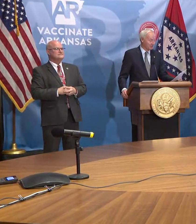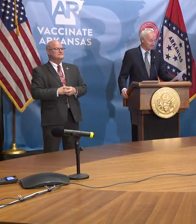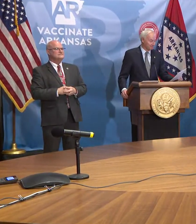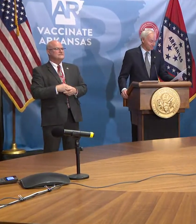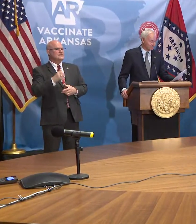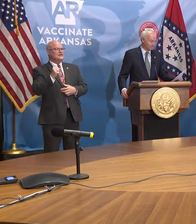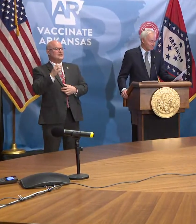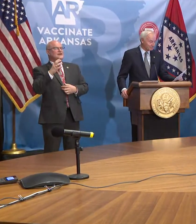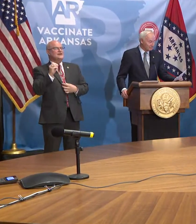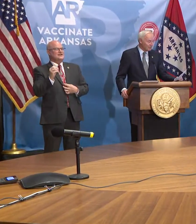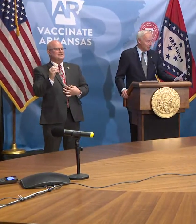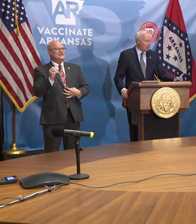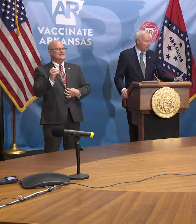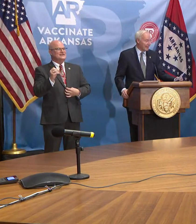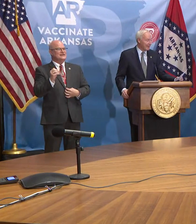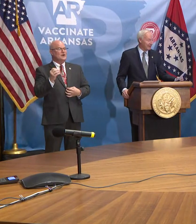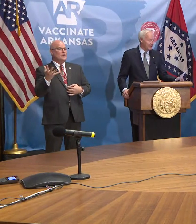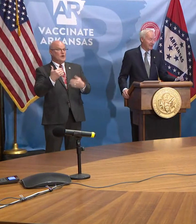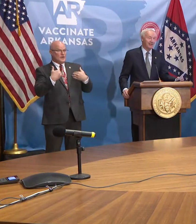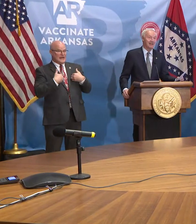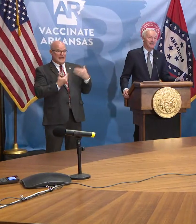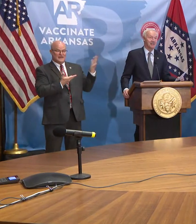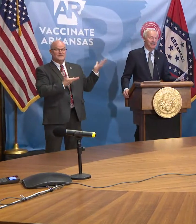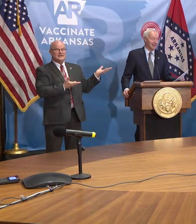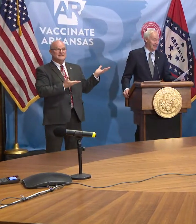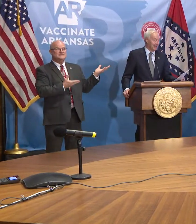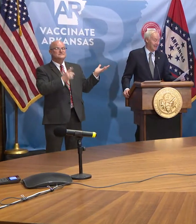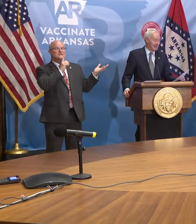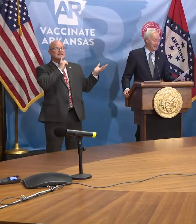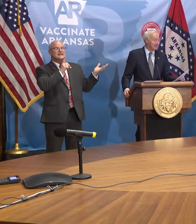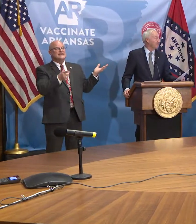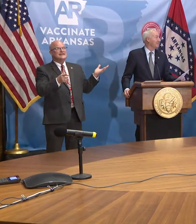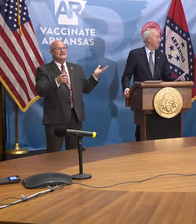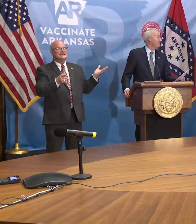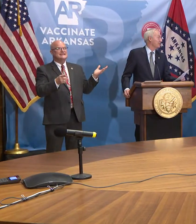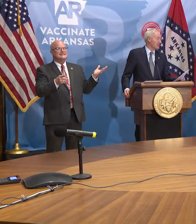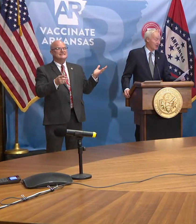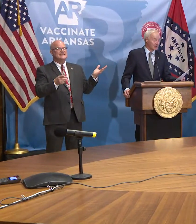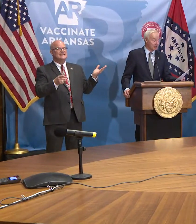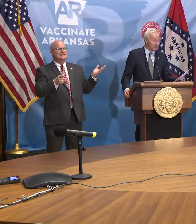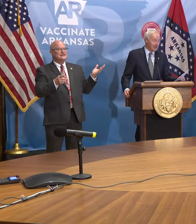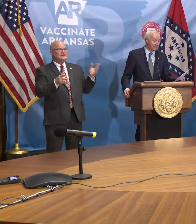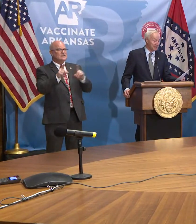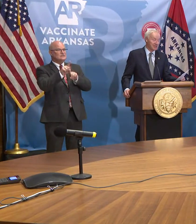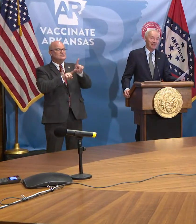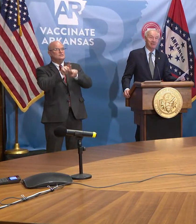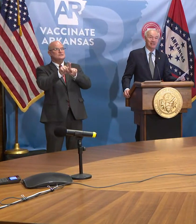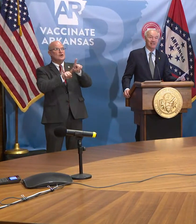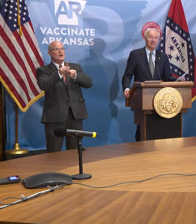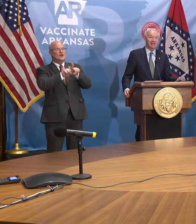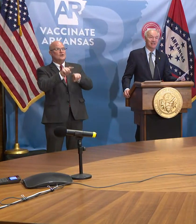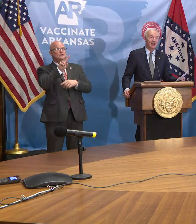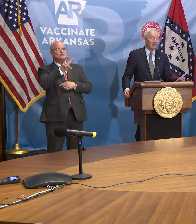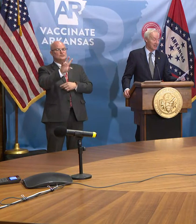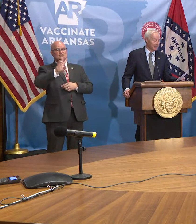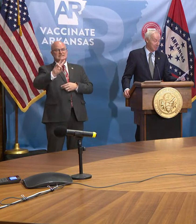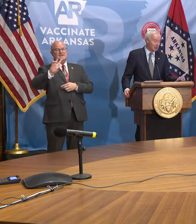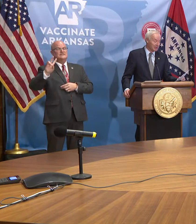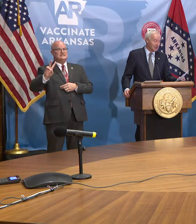And so what we have here is star 277. It is